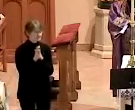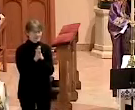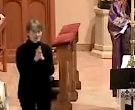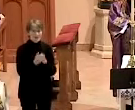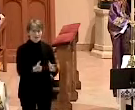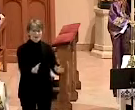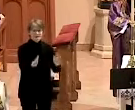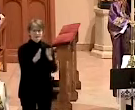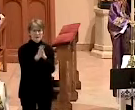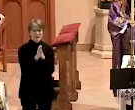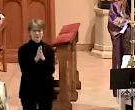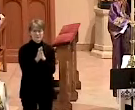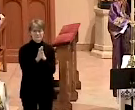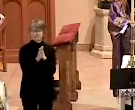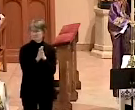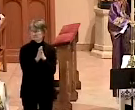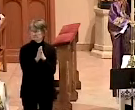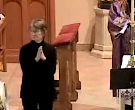let us pray.